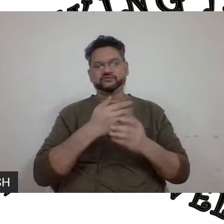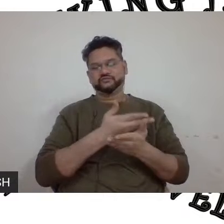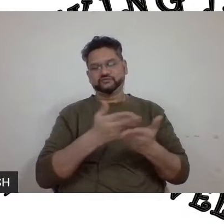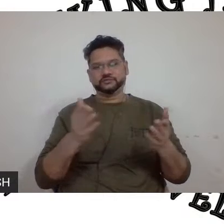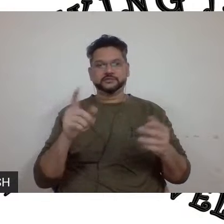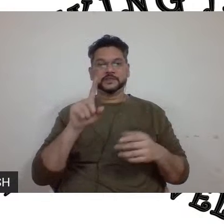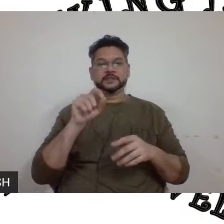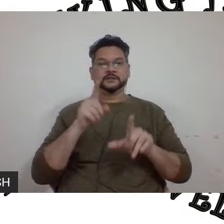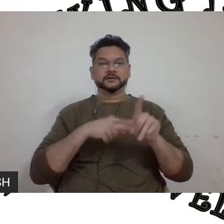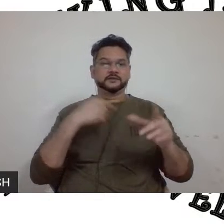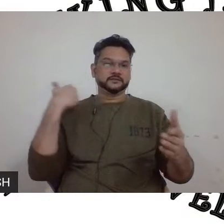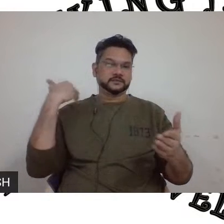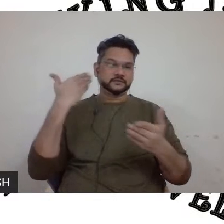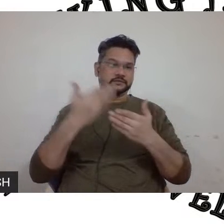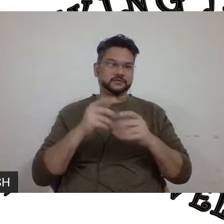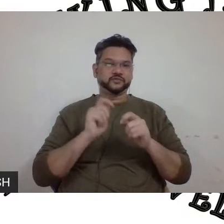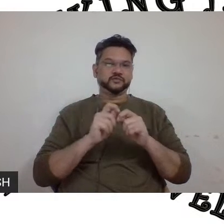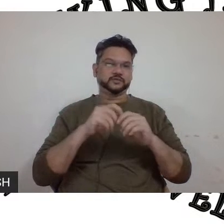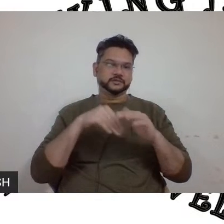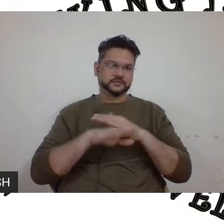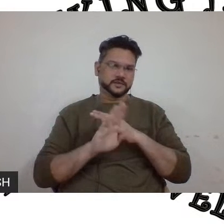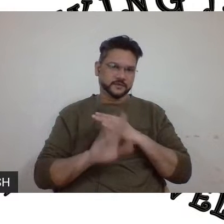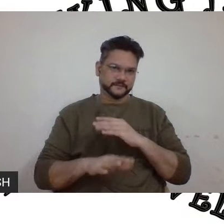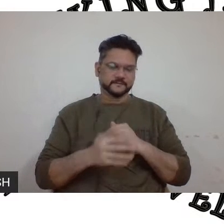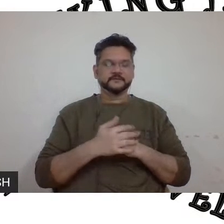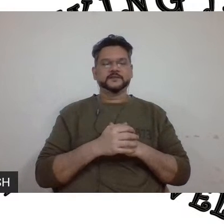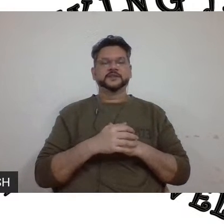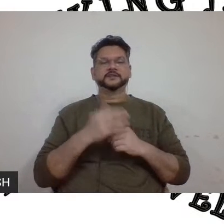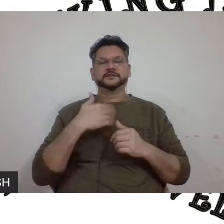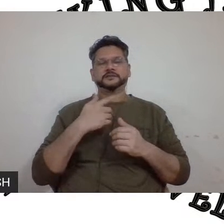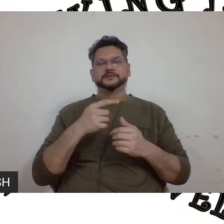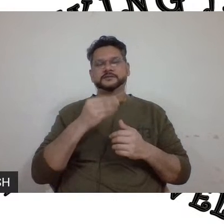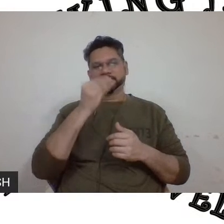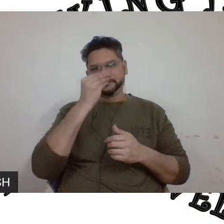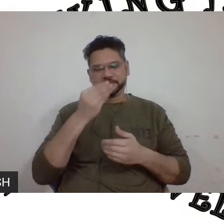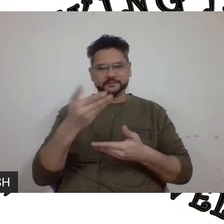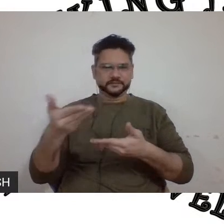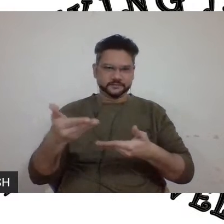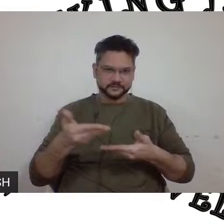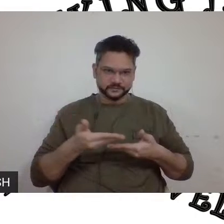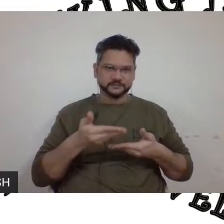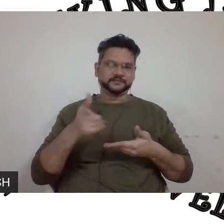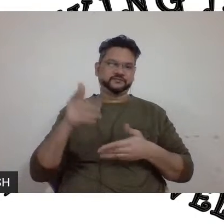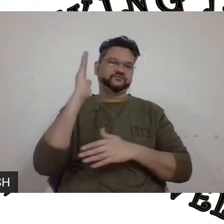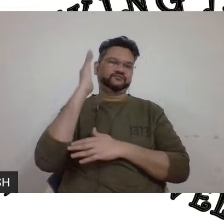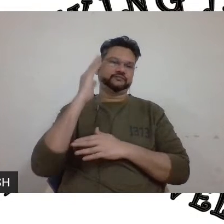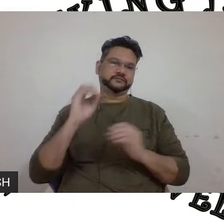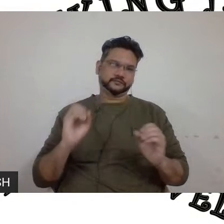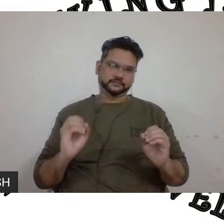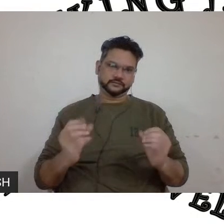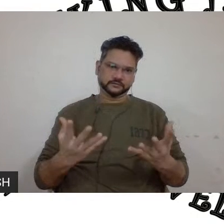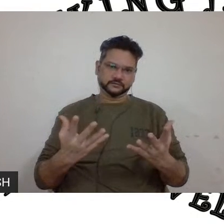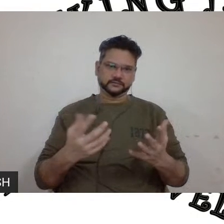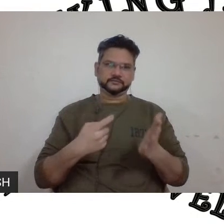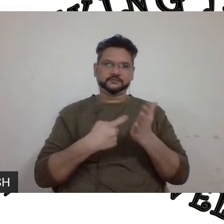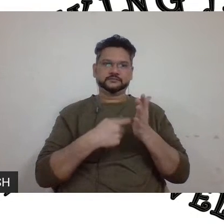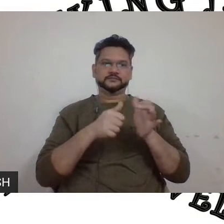years. I request to the sir, please come and share his views.